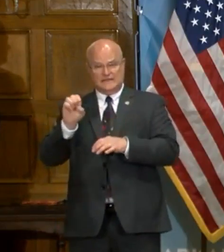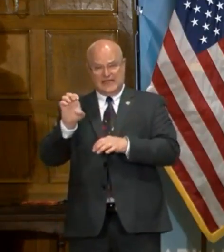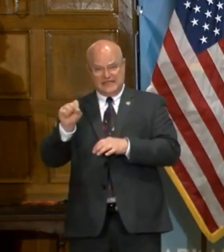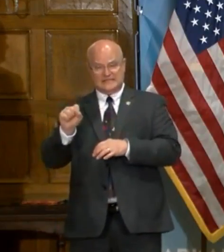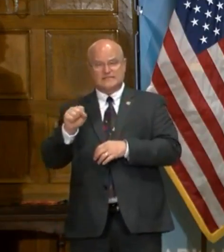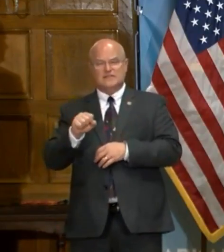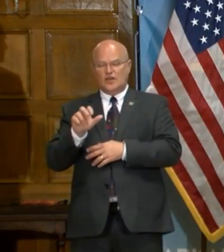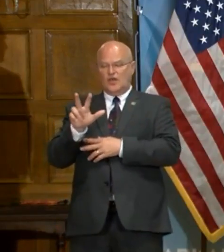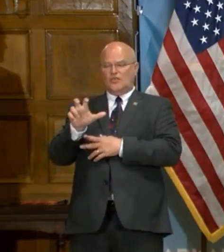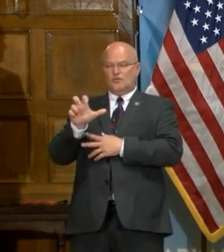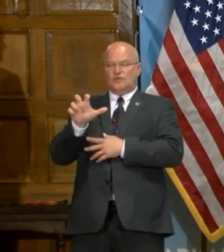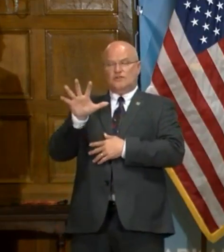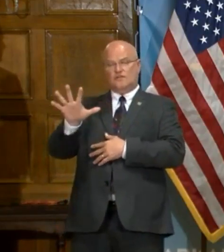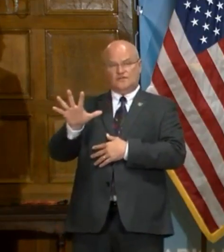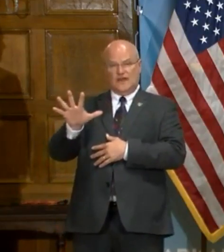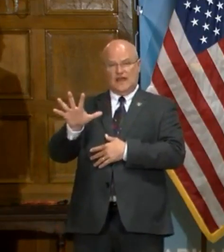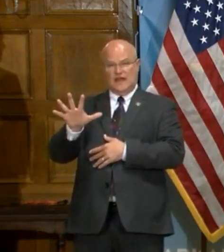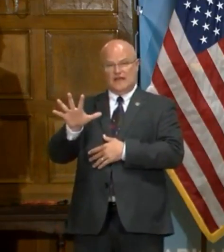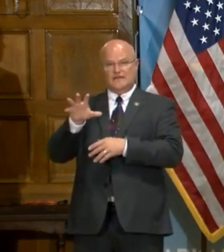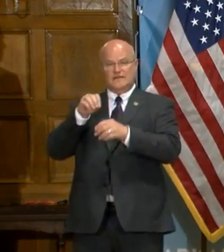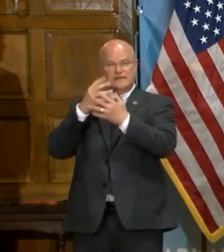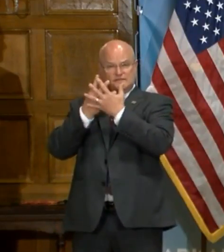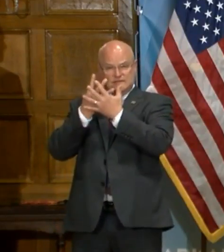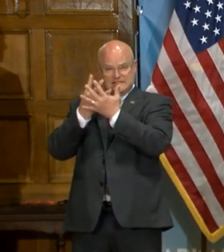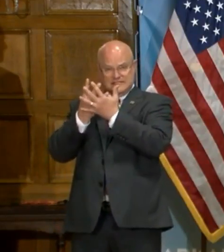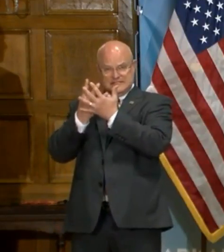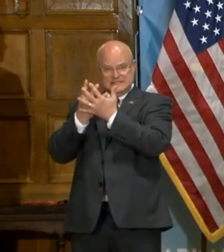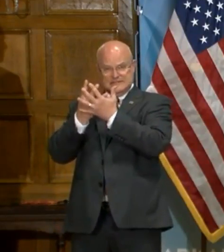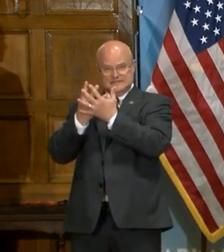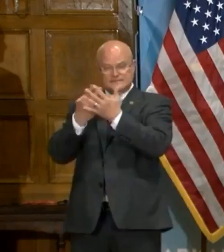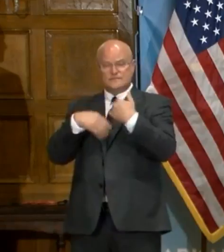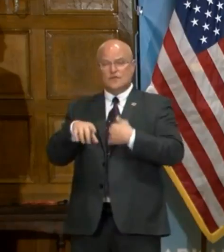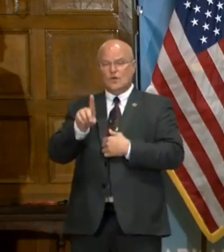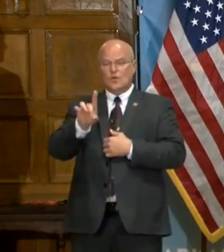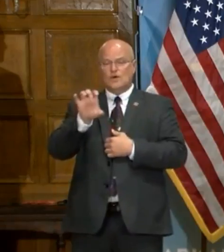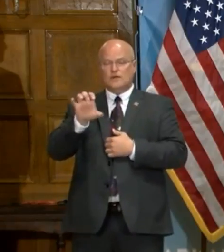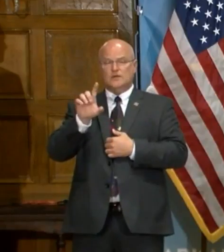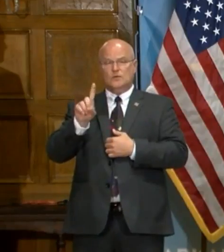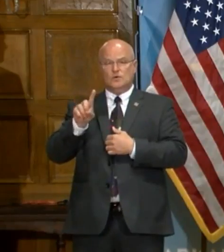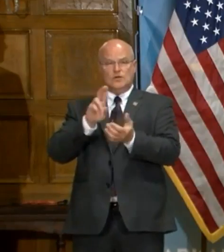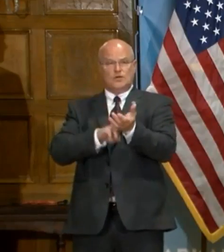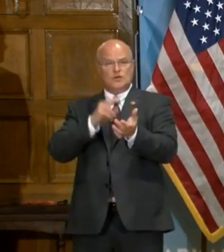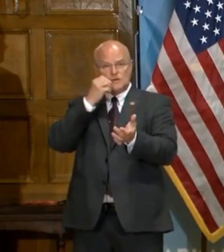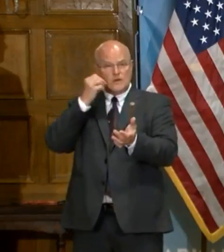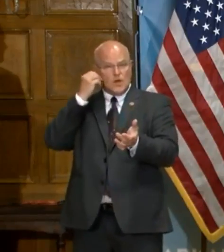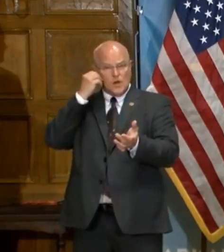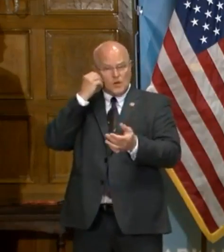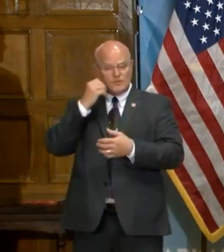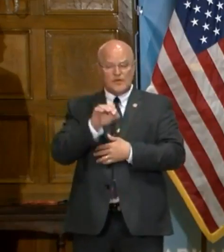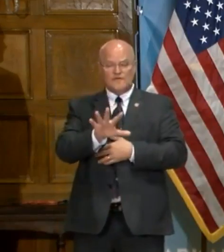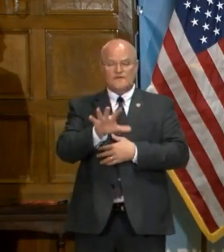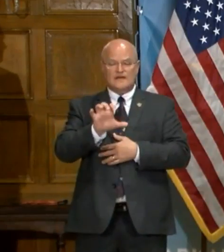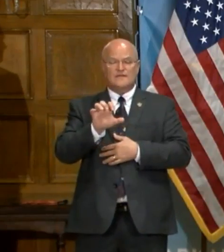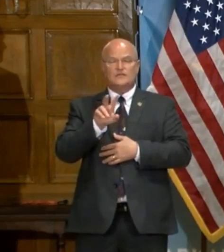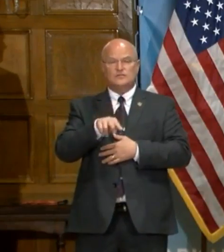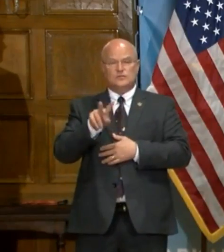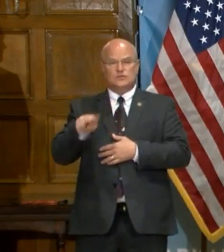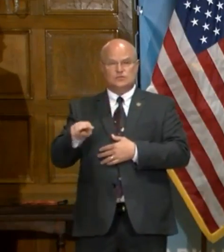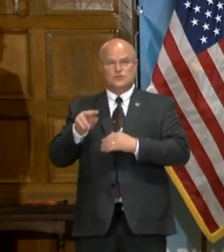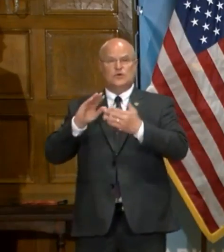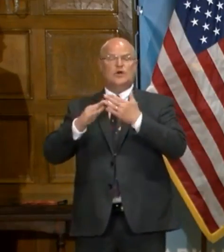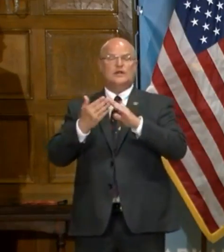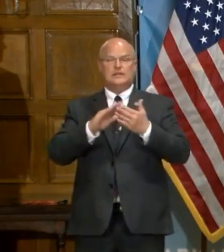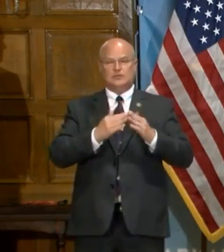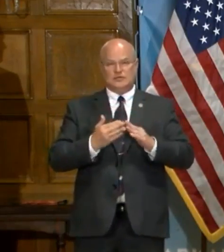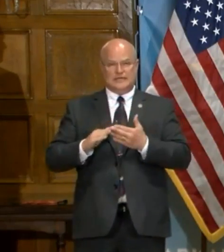cases, 305 are in correctional facilities, 101 are in nursing homes, and 522